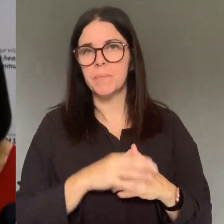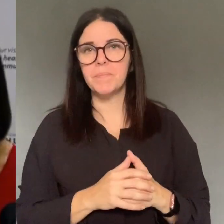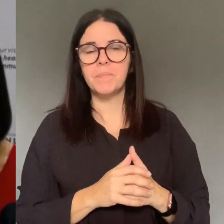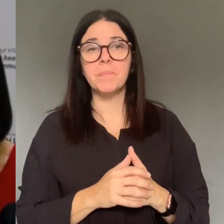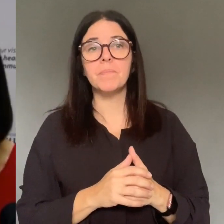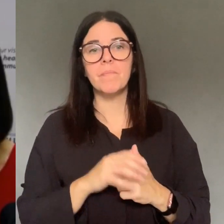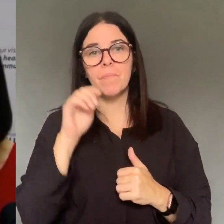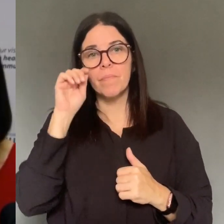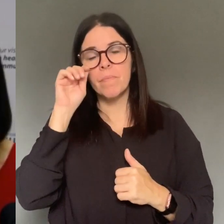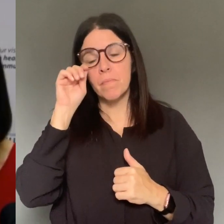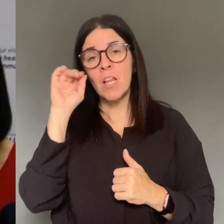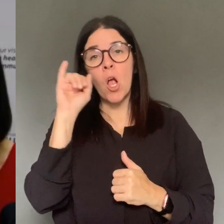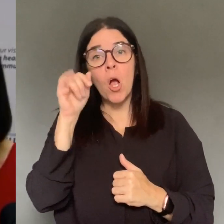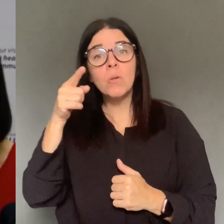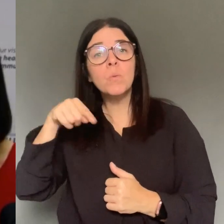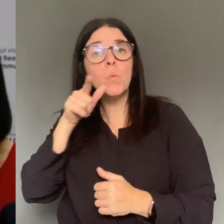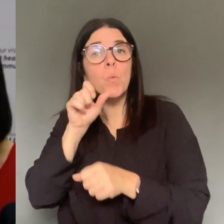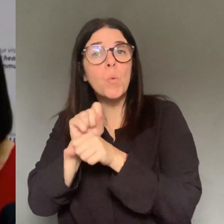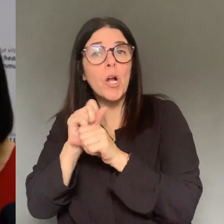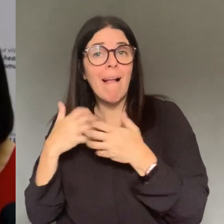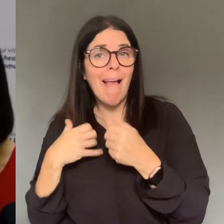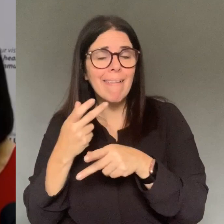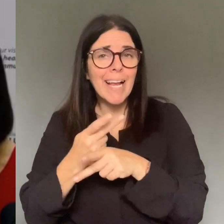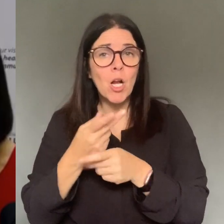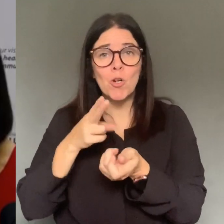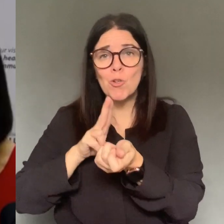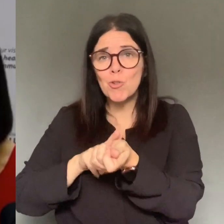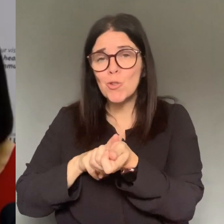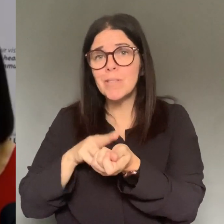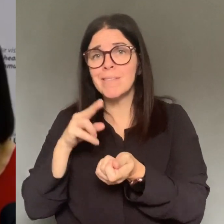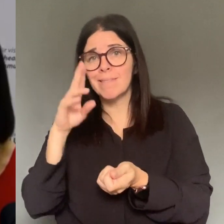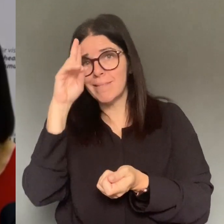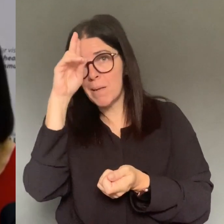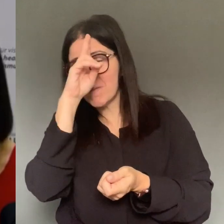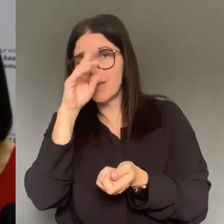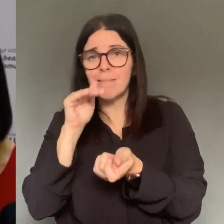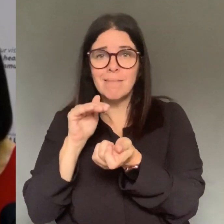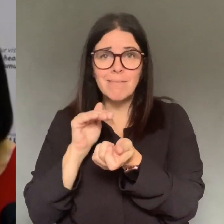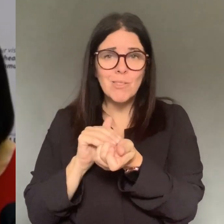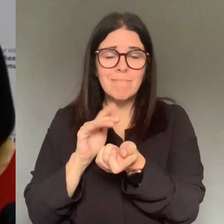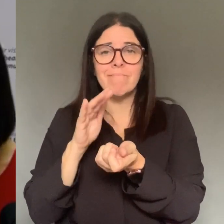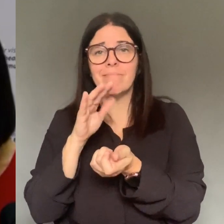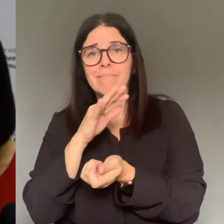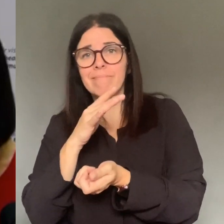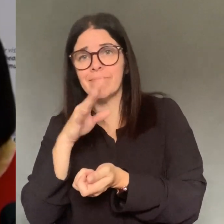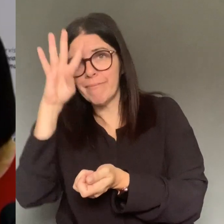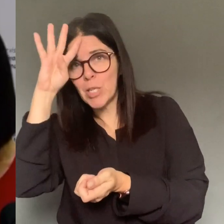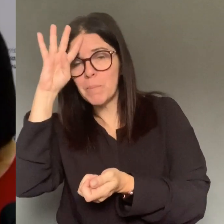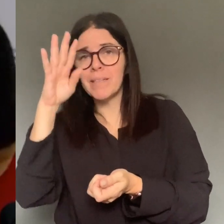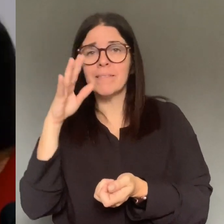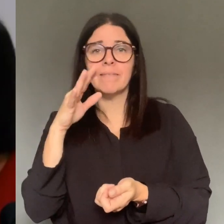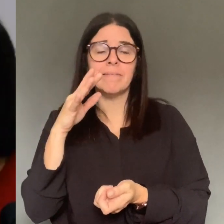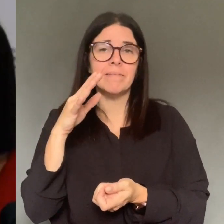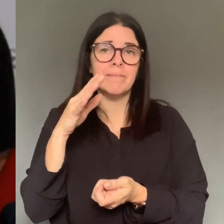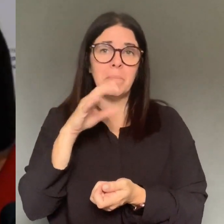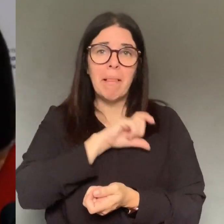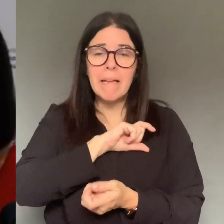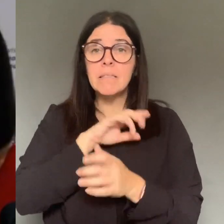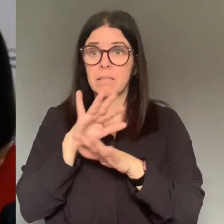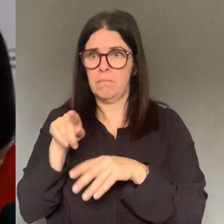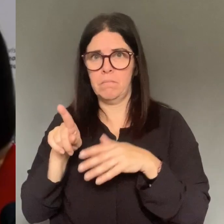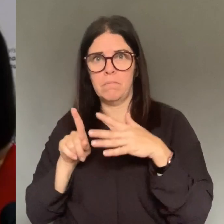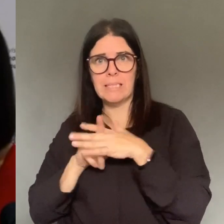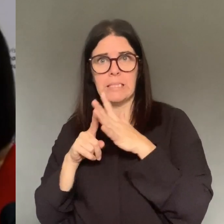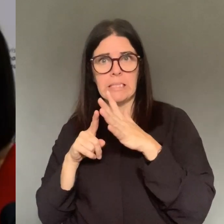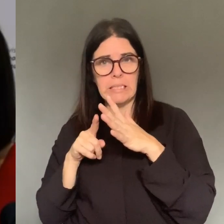testing. Healthcare workers, caregivers, care providers, and first responders should be tested as soon as possible if they